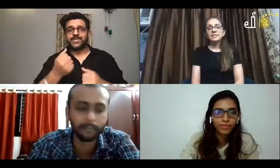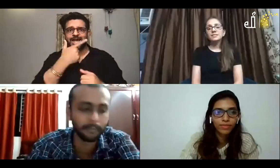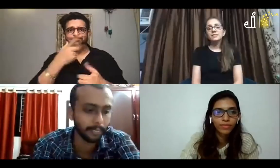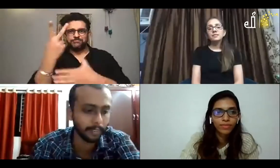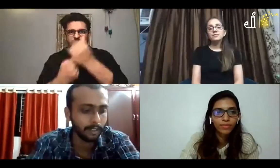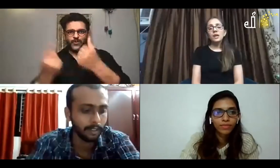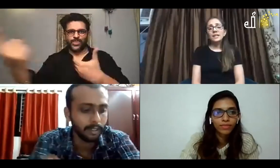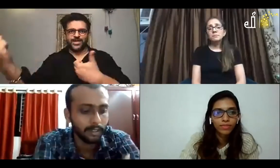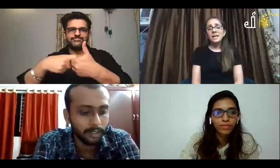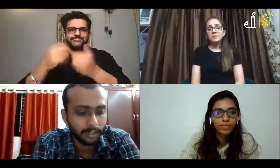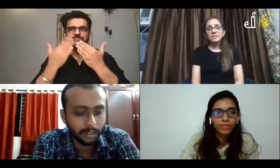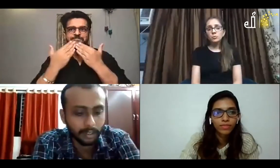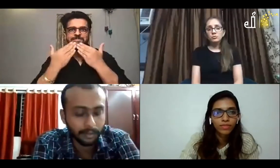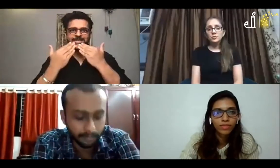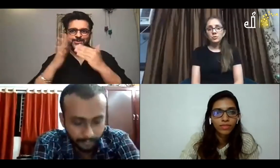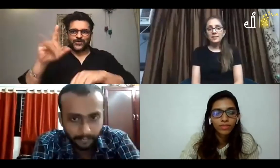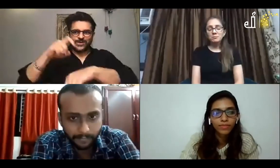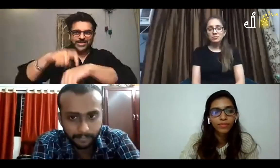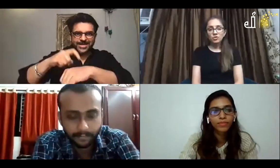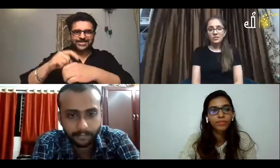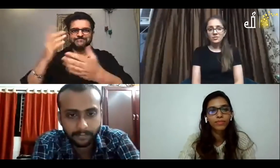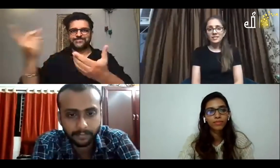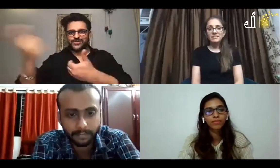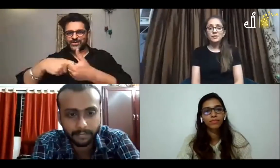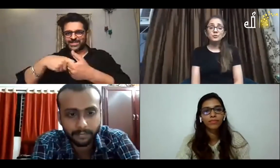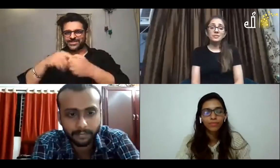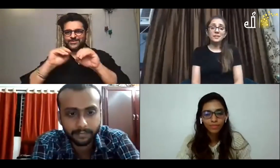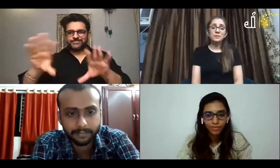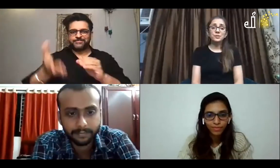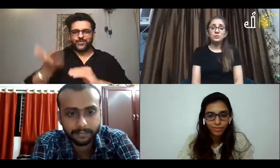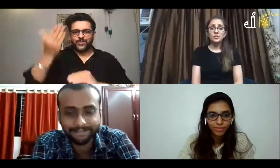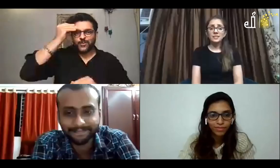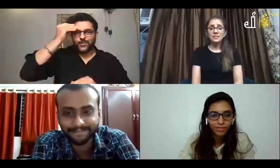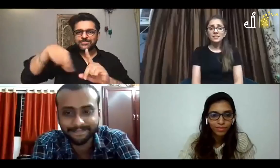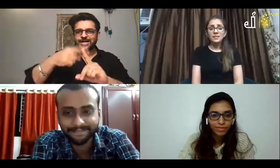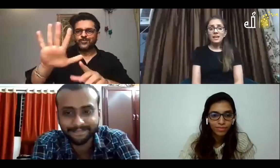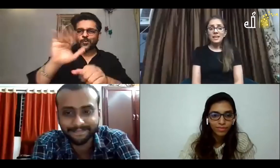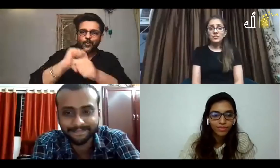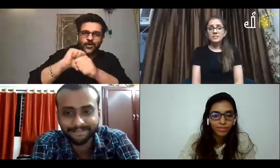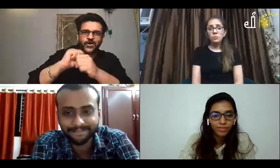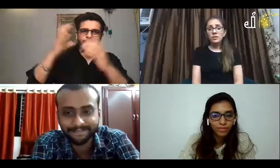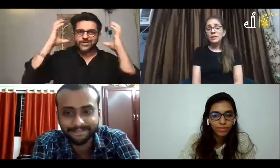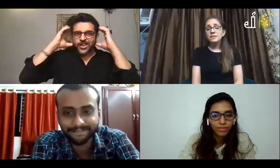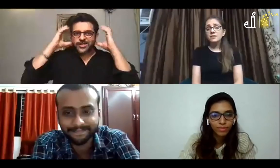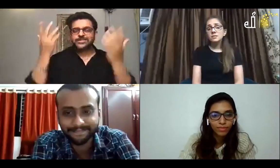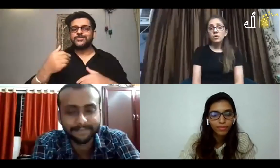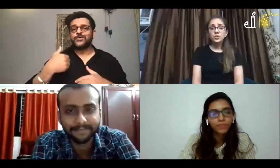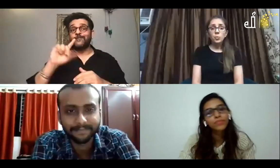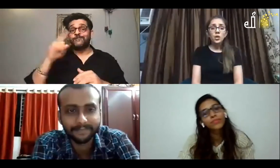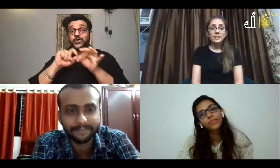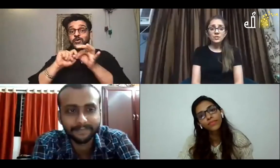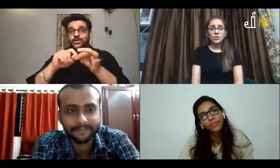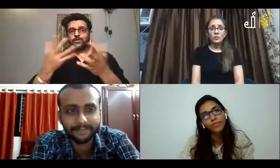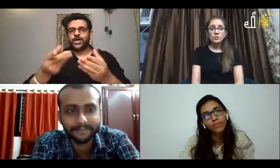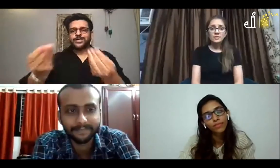Yeah. So I am happy that both of you are able to join in today. Thank you for your time. Thank you for joining in and raising more awareness about your